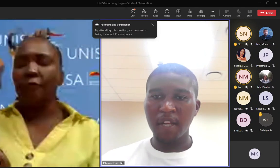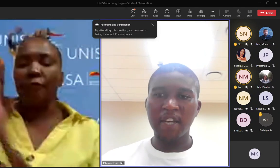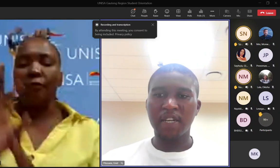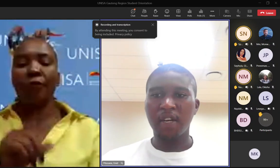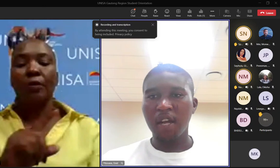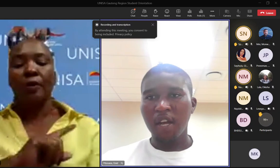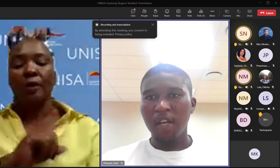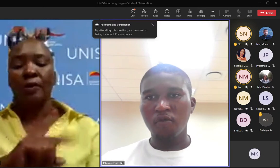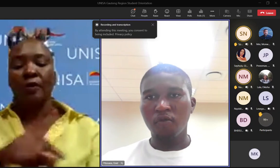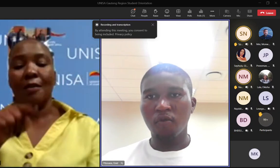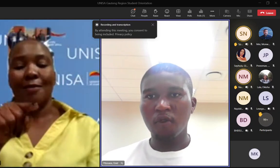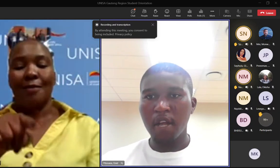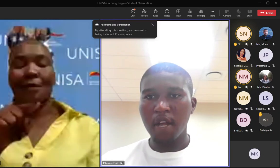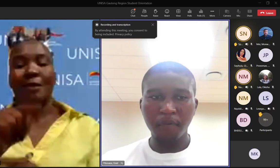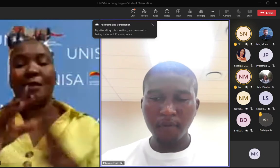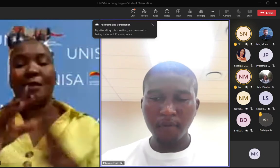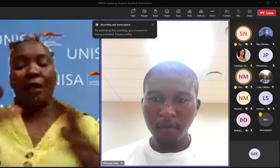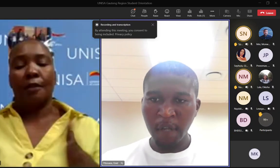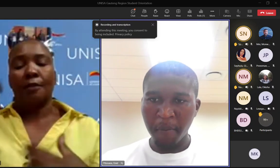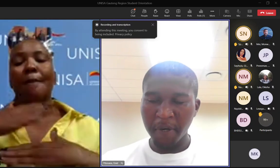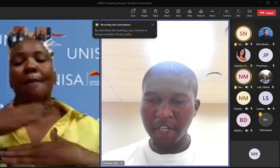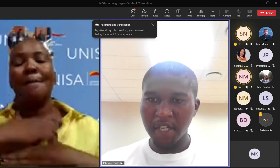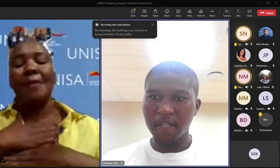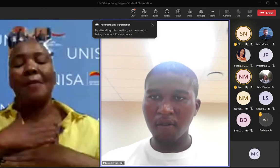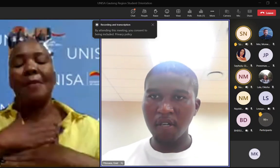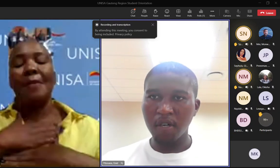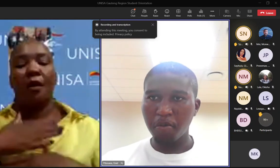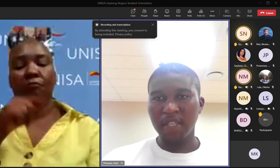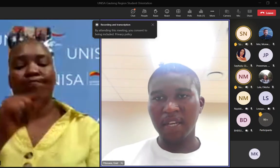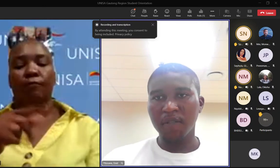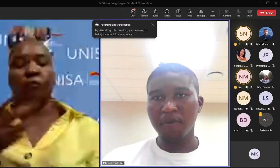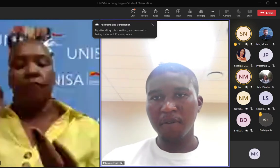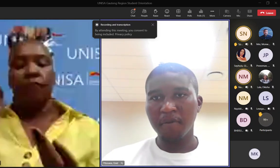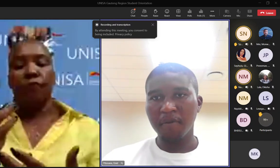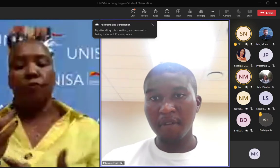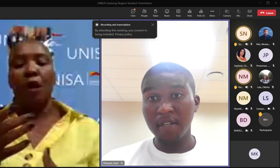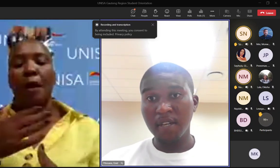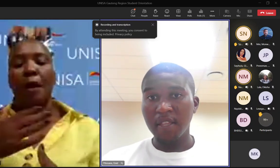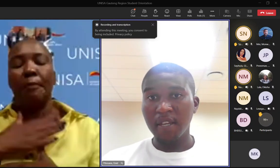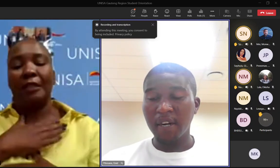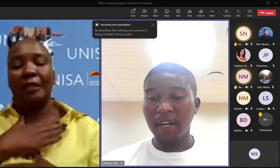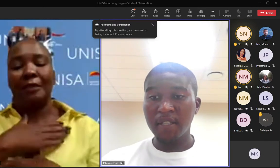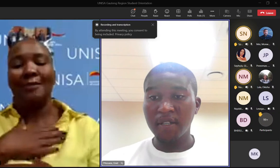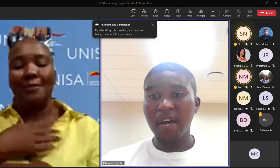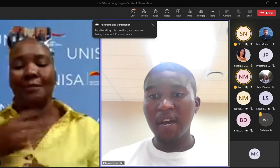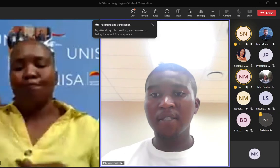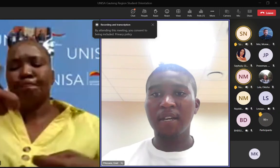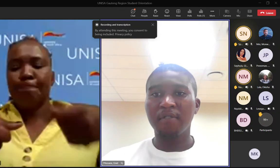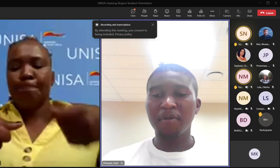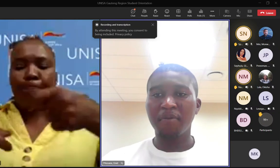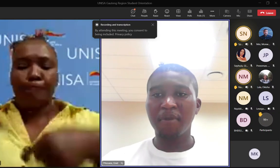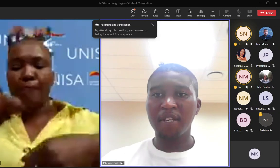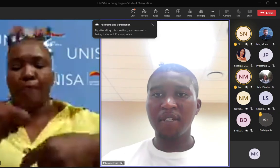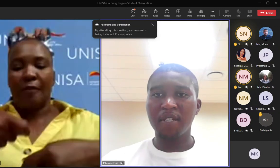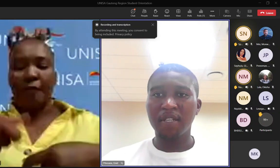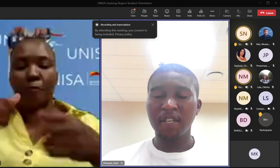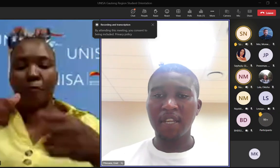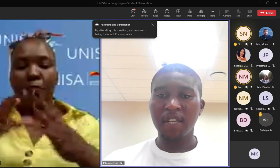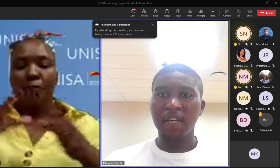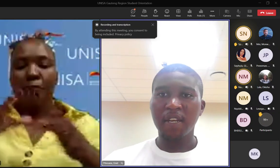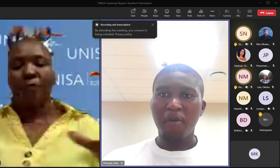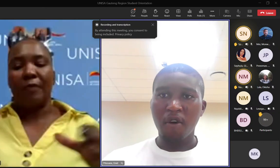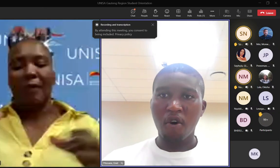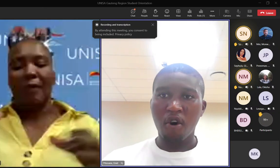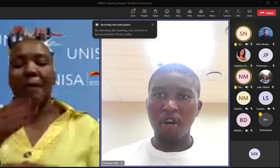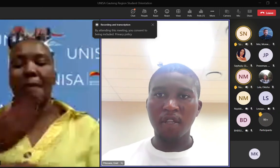with this great pleasure to appreciate the contribution that has been made and the great strides that have been made